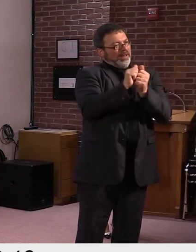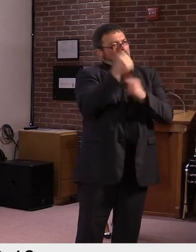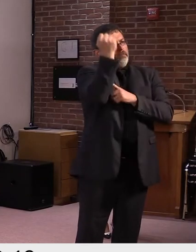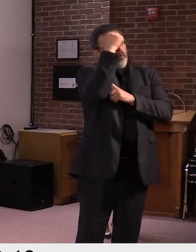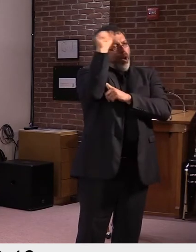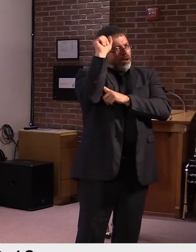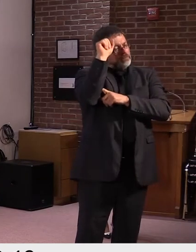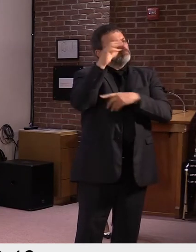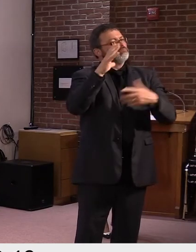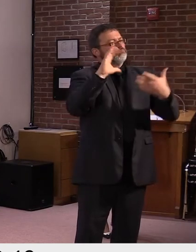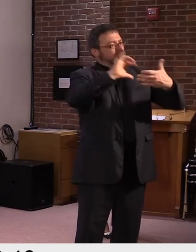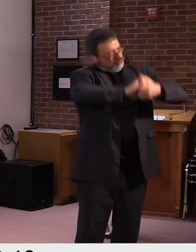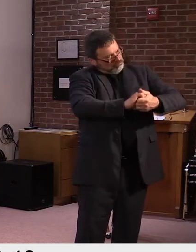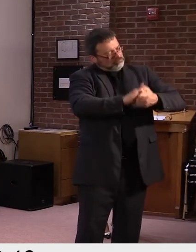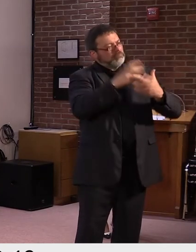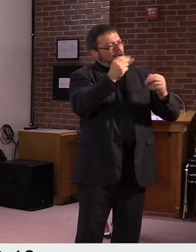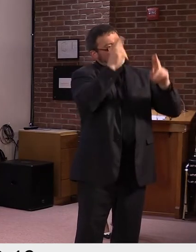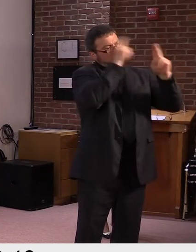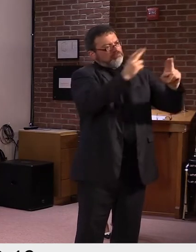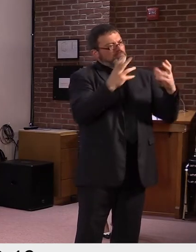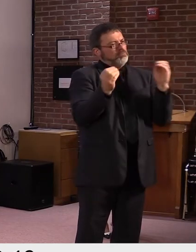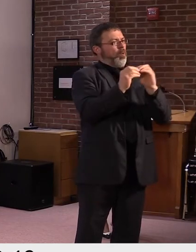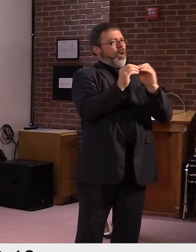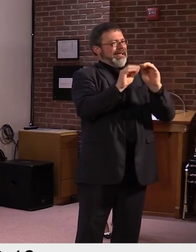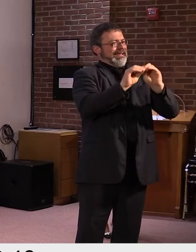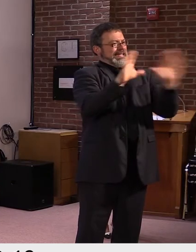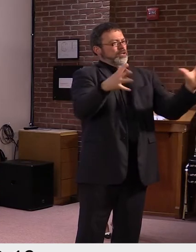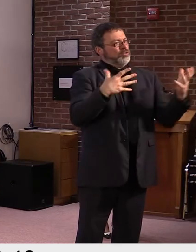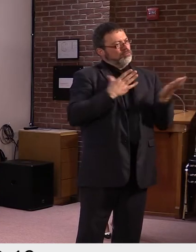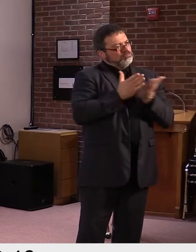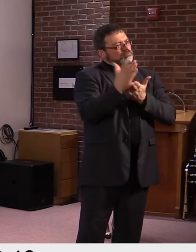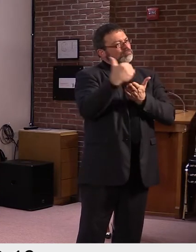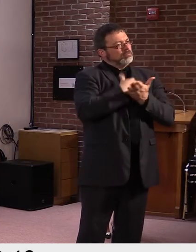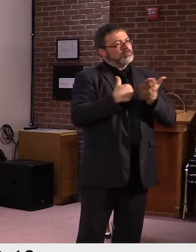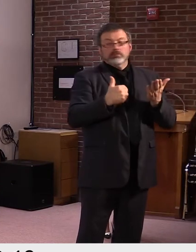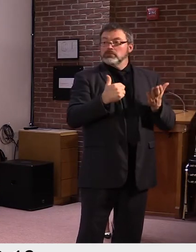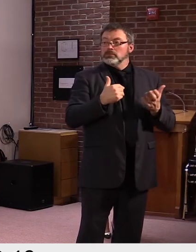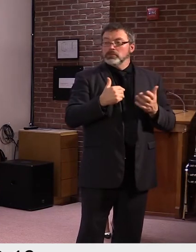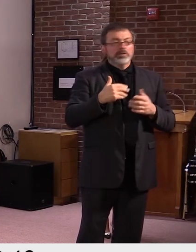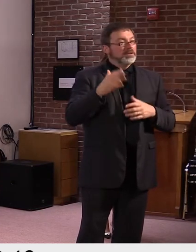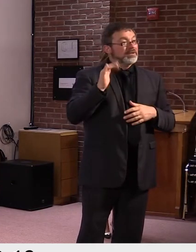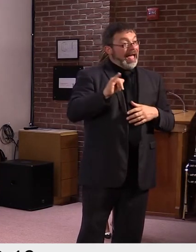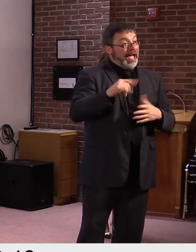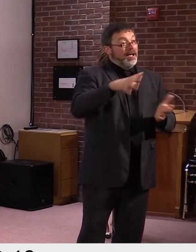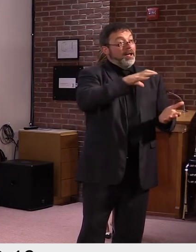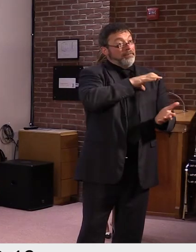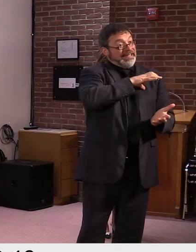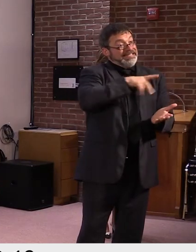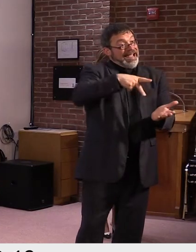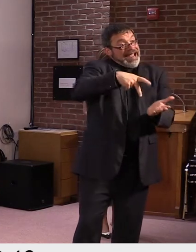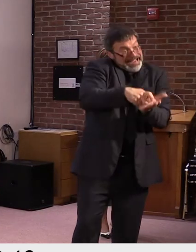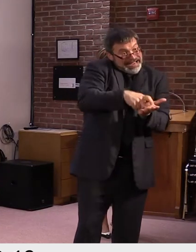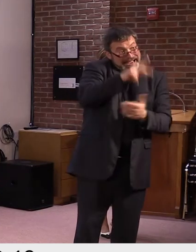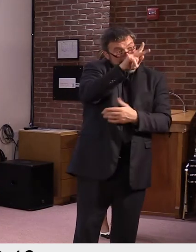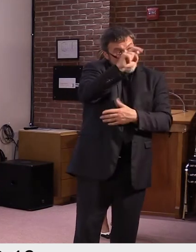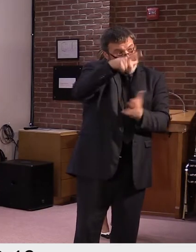But they are taking a knee, and when people call up to maybe file a